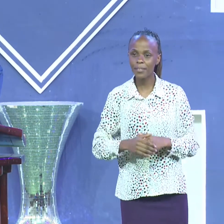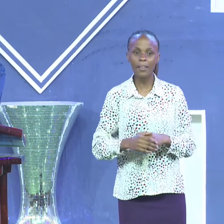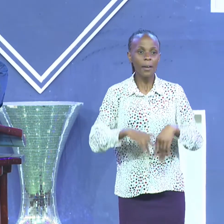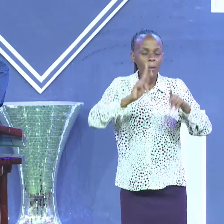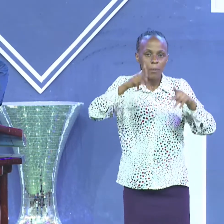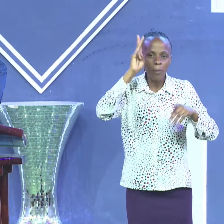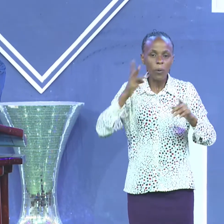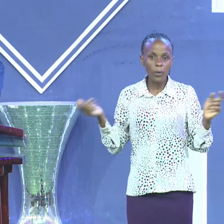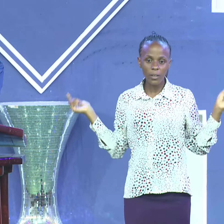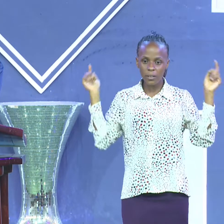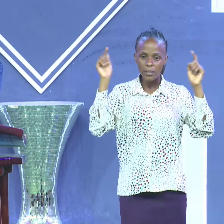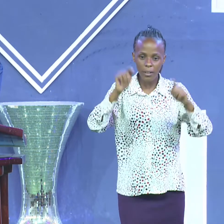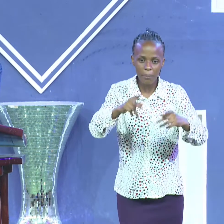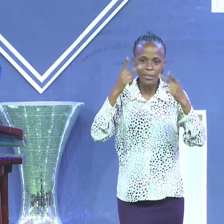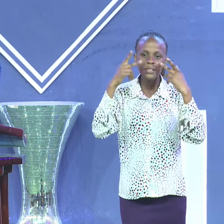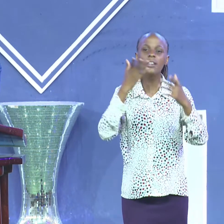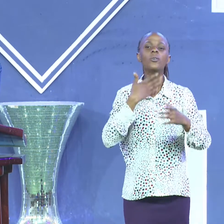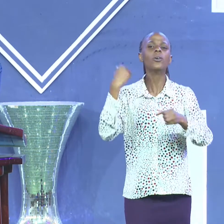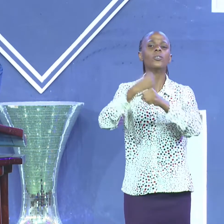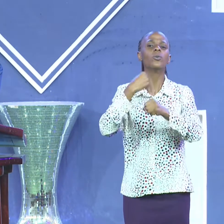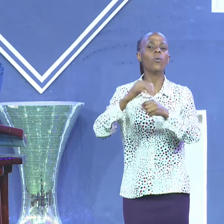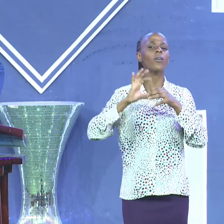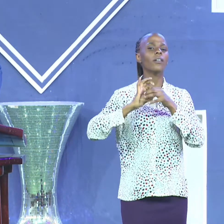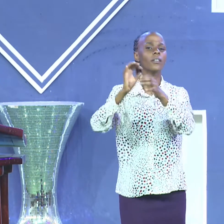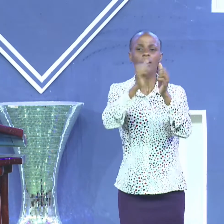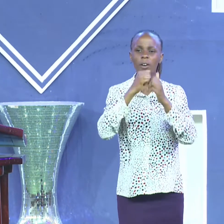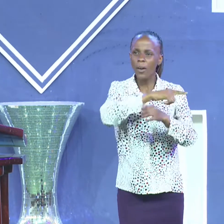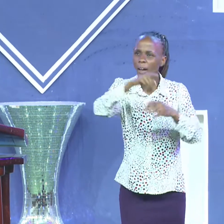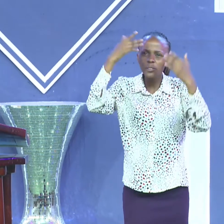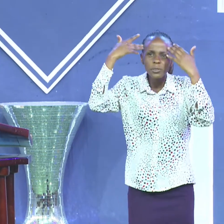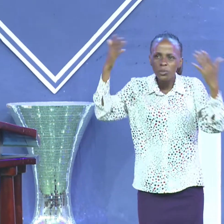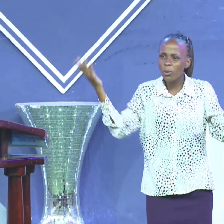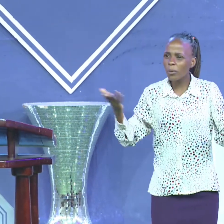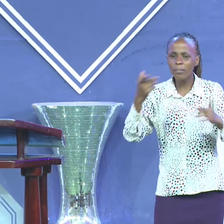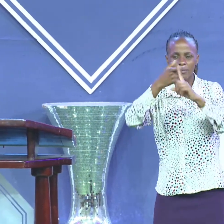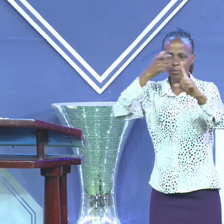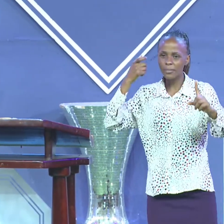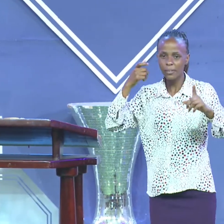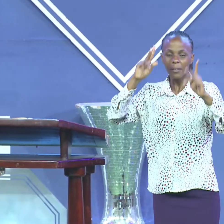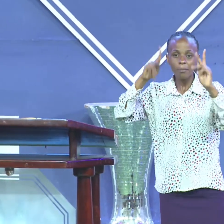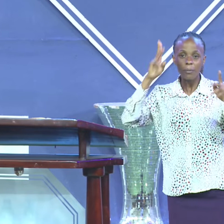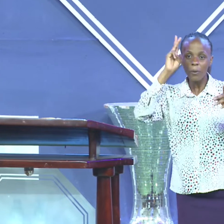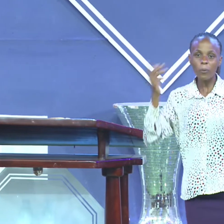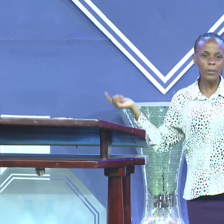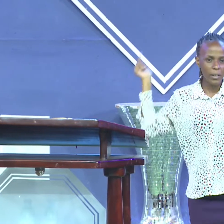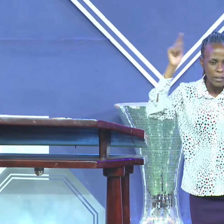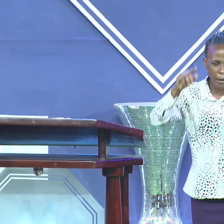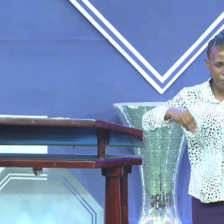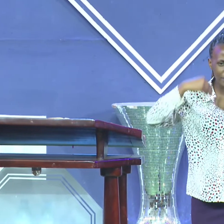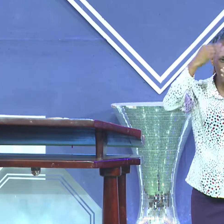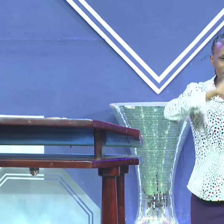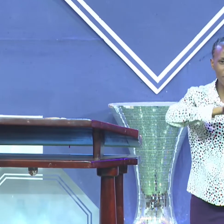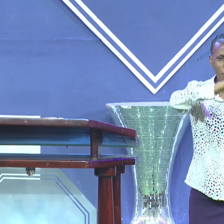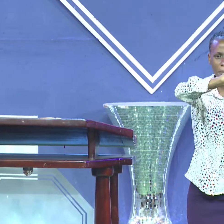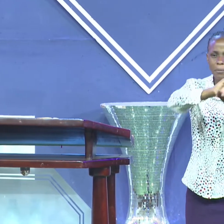name. The people will come and begin to relate with you, not knowing where they have come from. People will